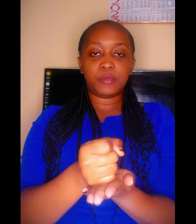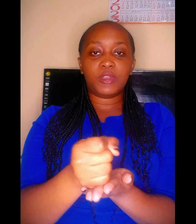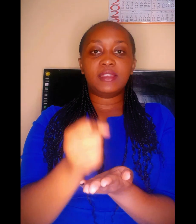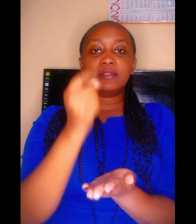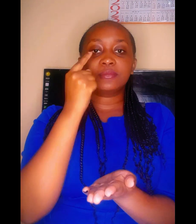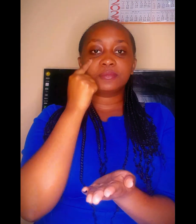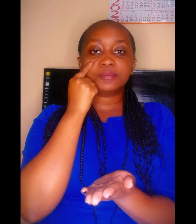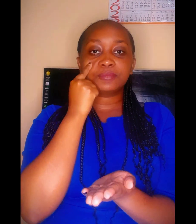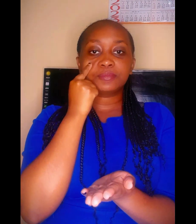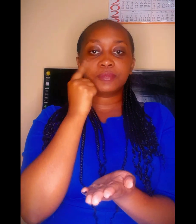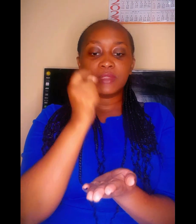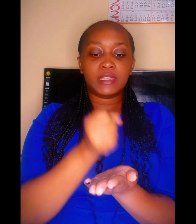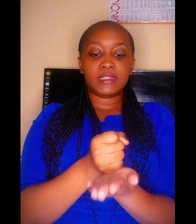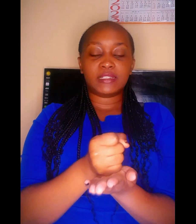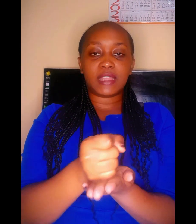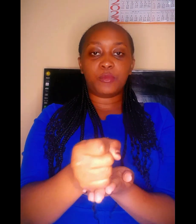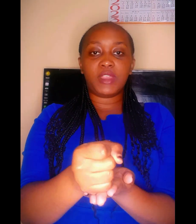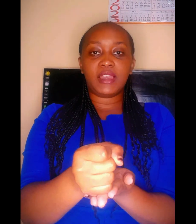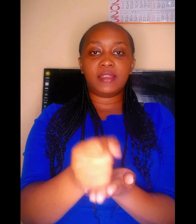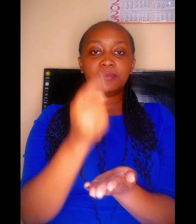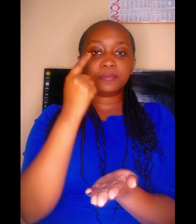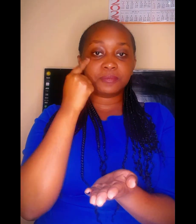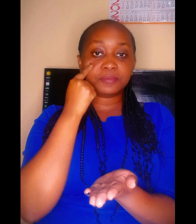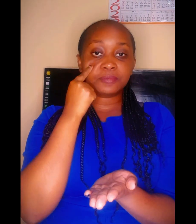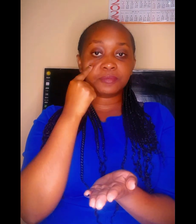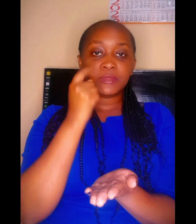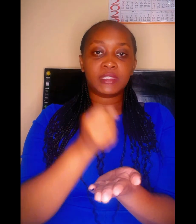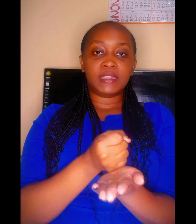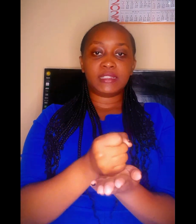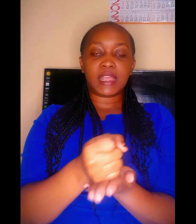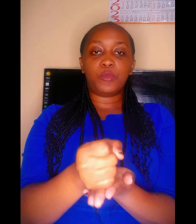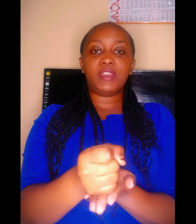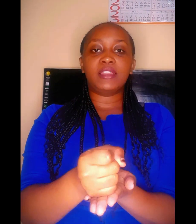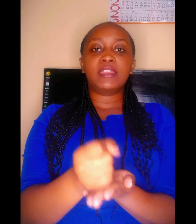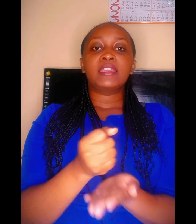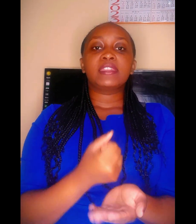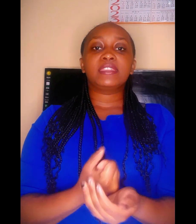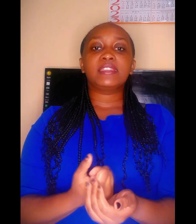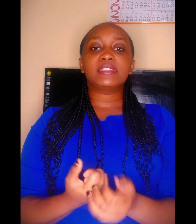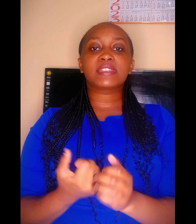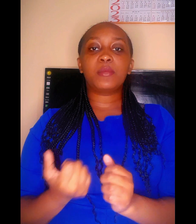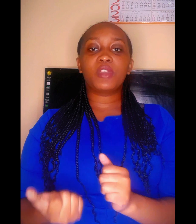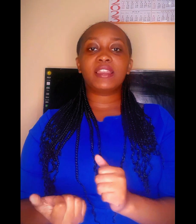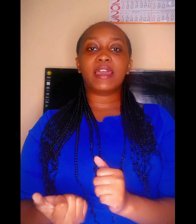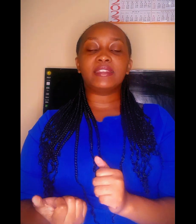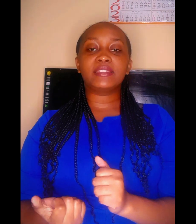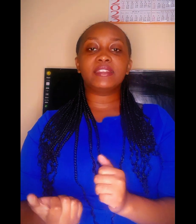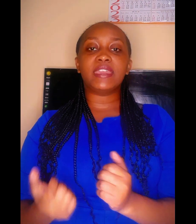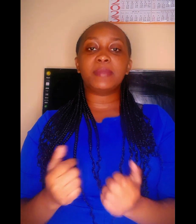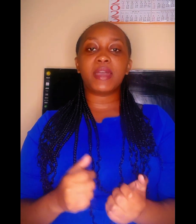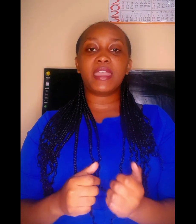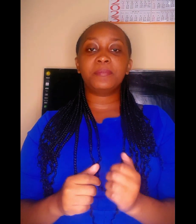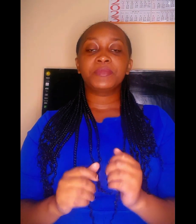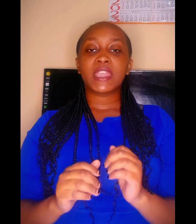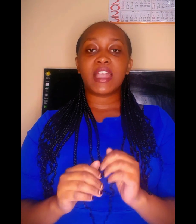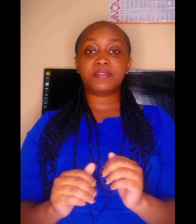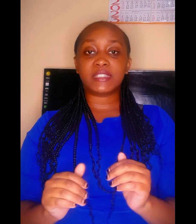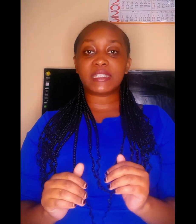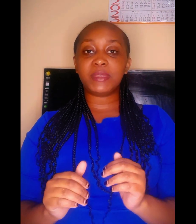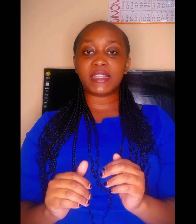Samuel, Samuel, Samuel. Then Samuel and Nehemiah have a similar